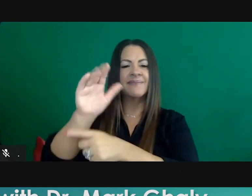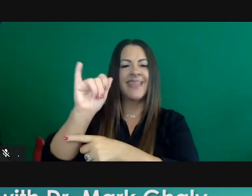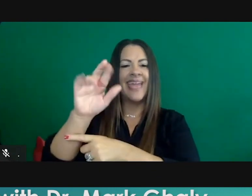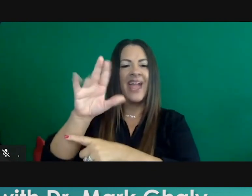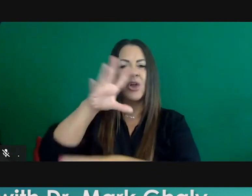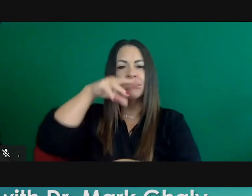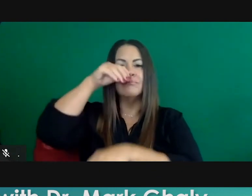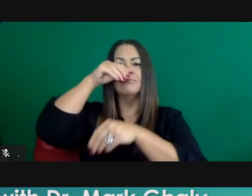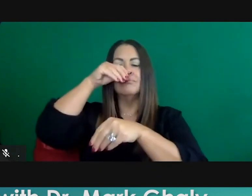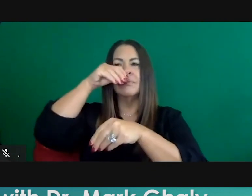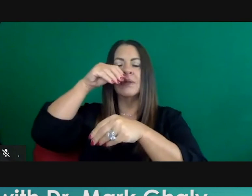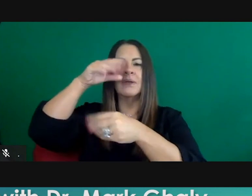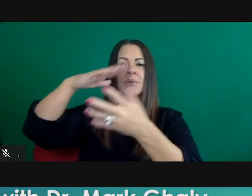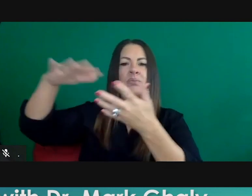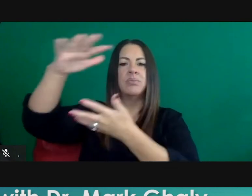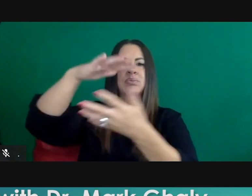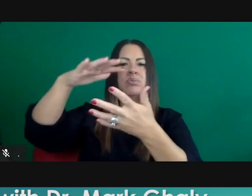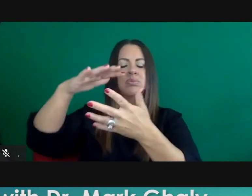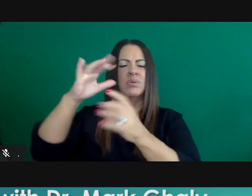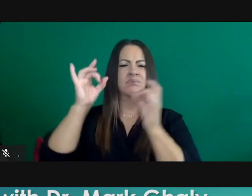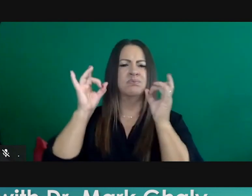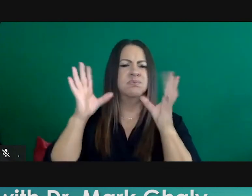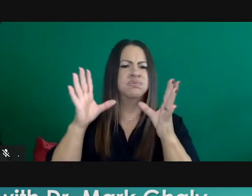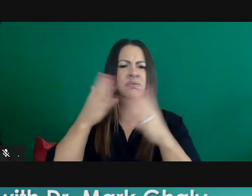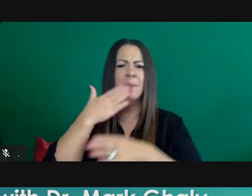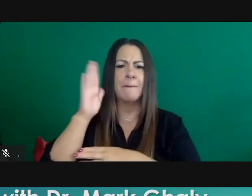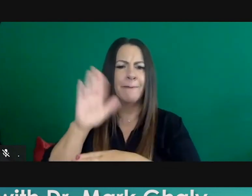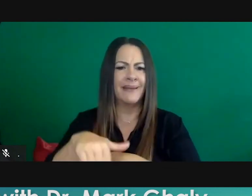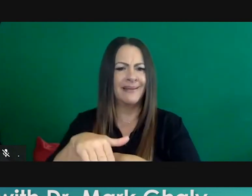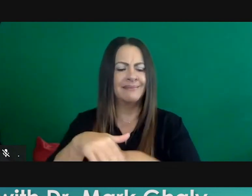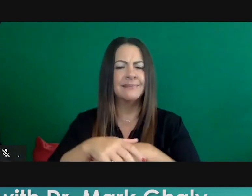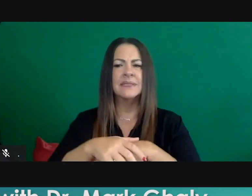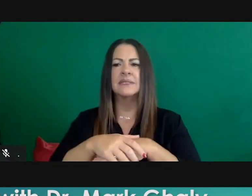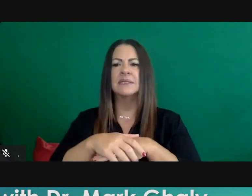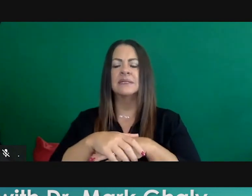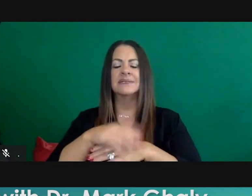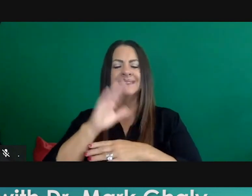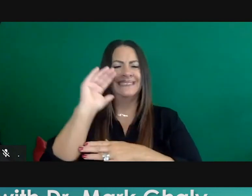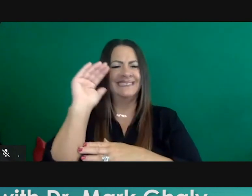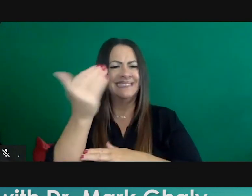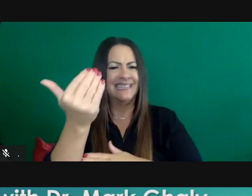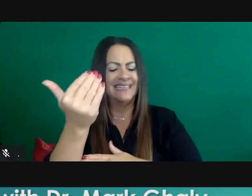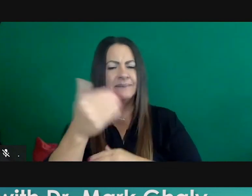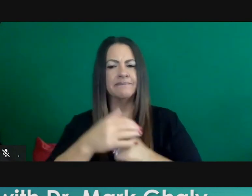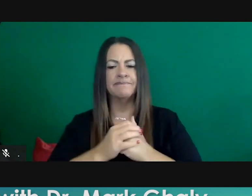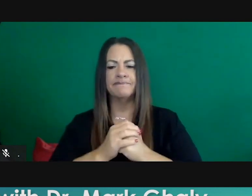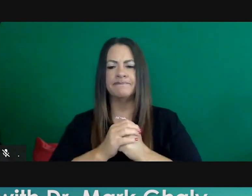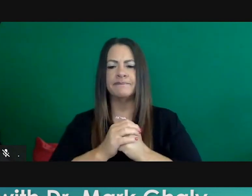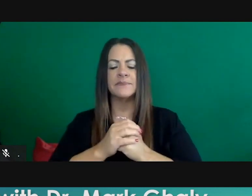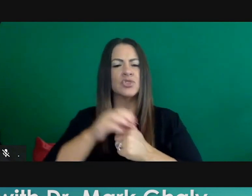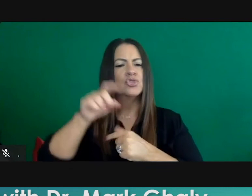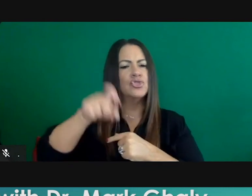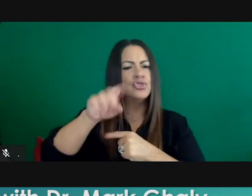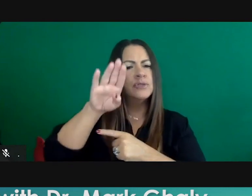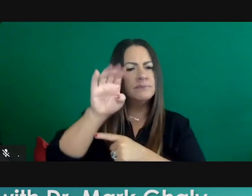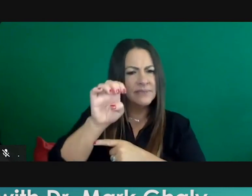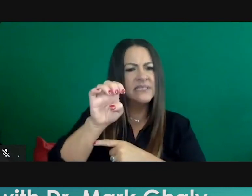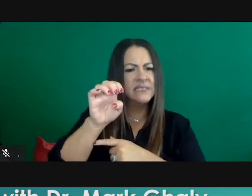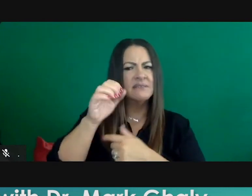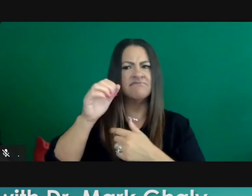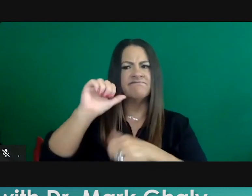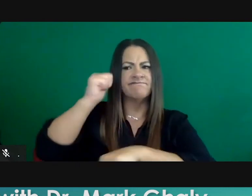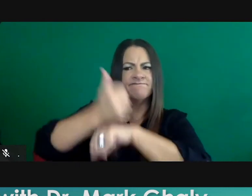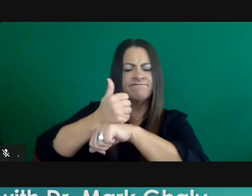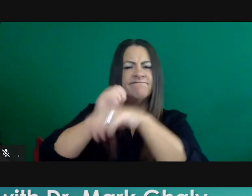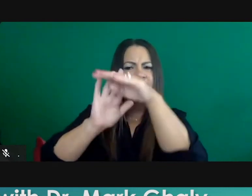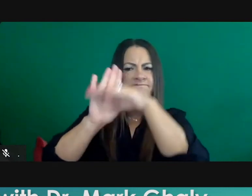scales today. We got warnings from the county on that. And it just seems to me that there should also be kind of a little bit more